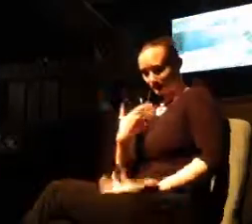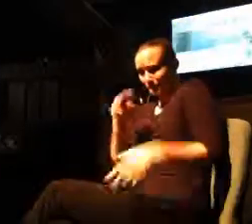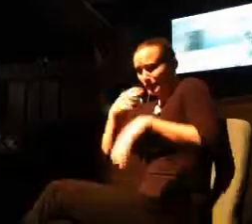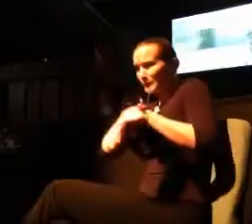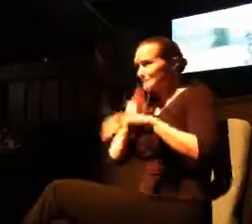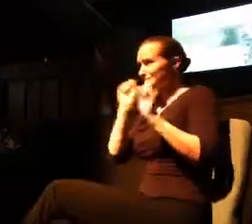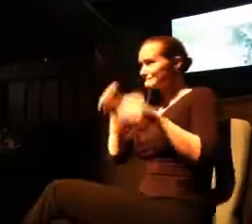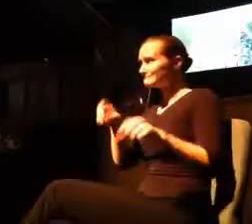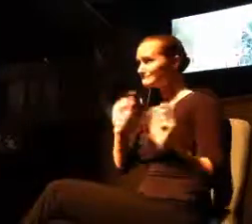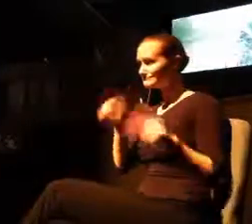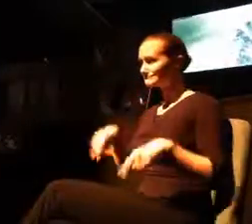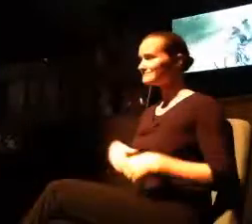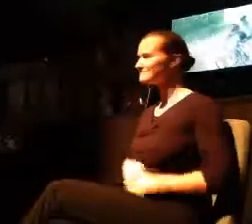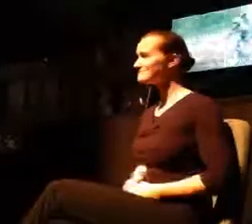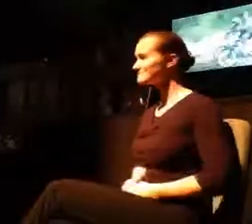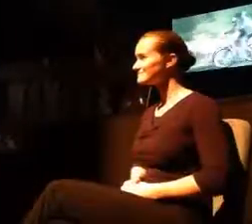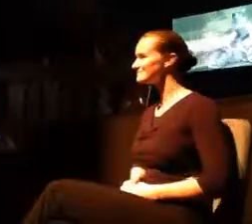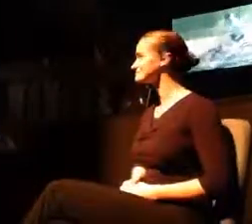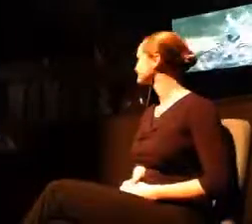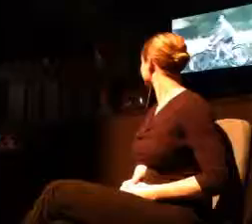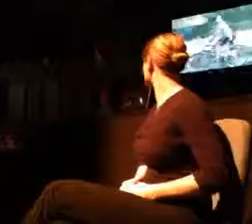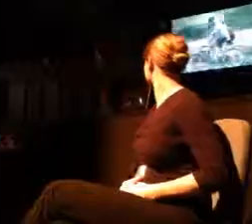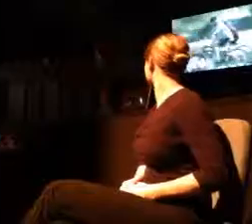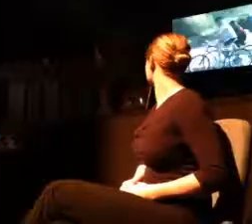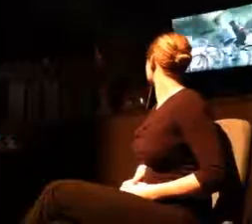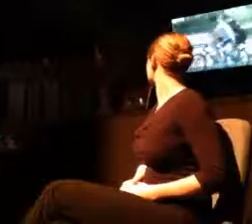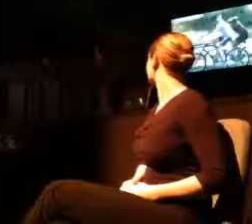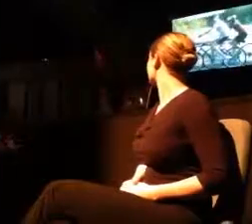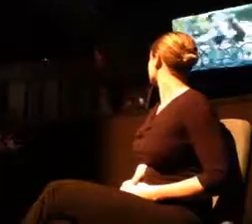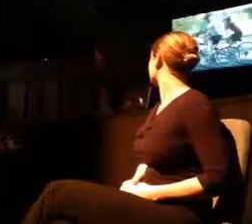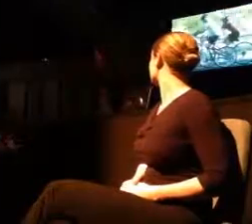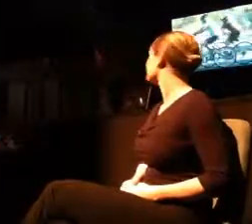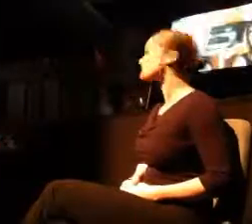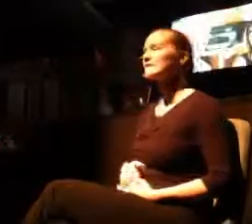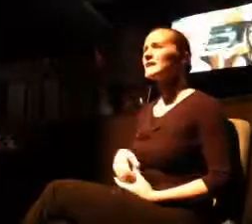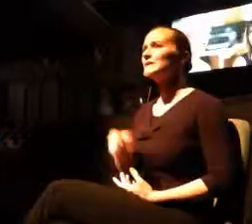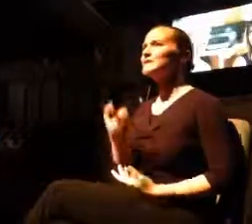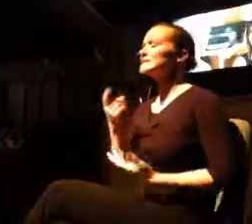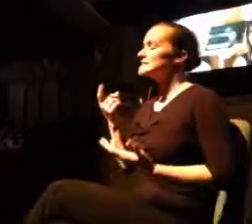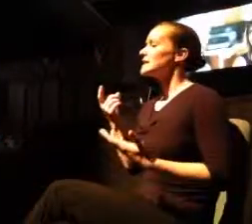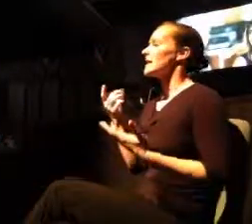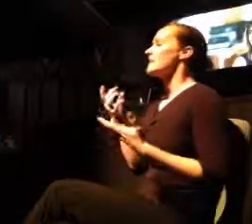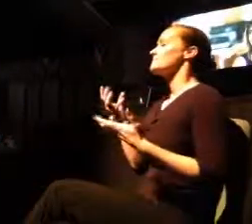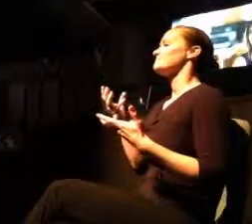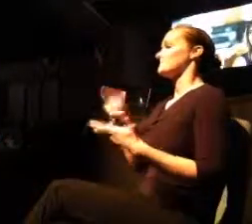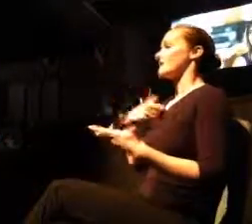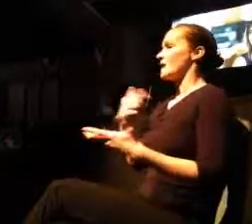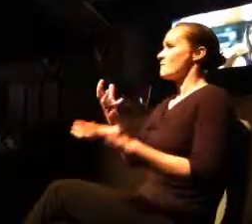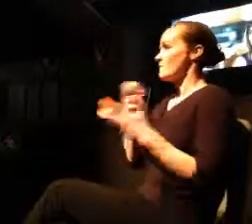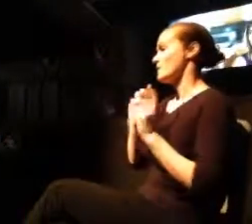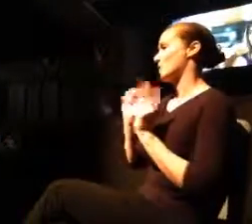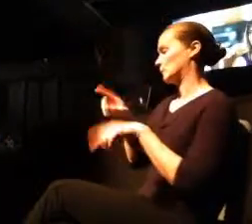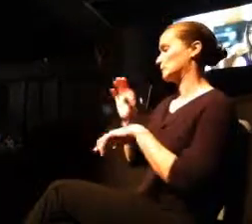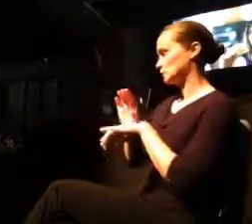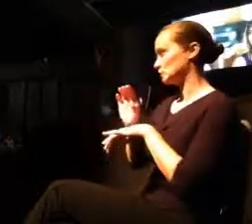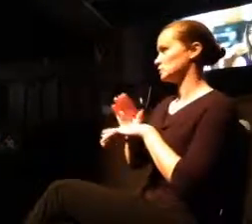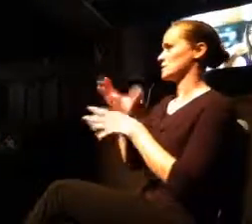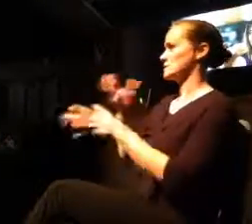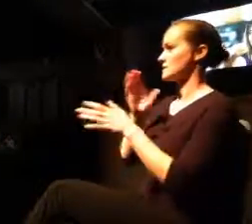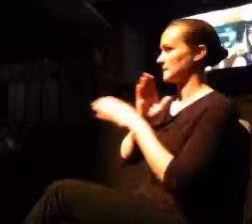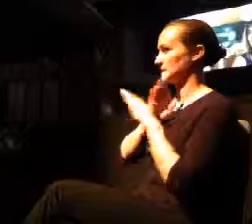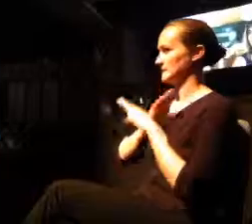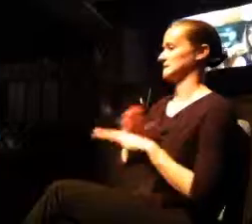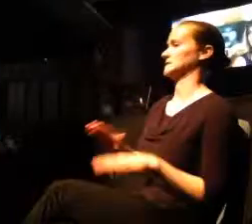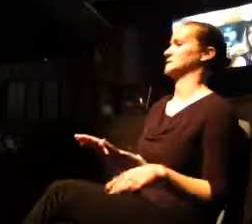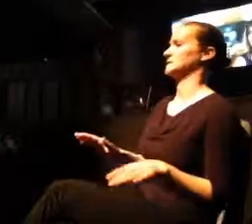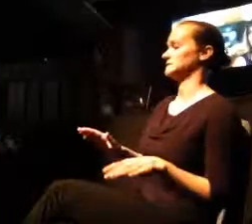it would. It was something that I so desired. some kind of that kind of peace. And I finally